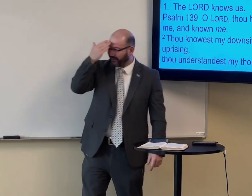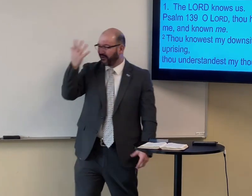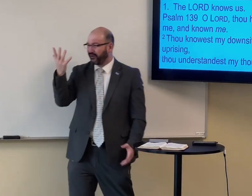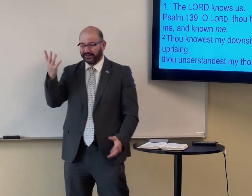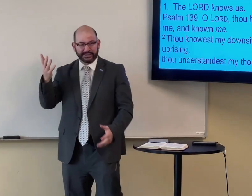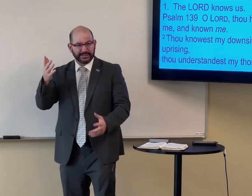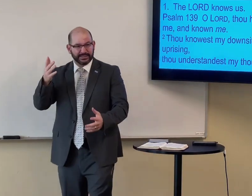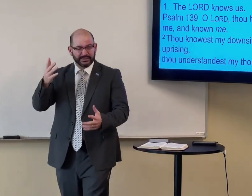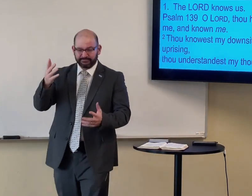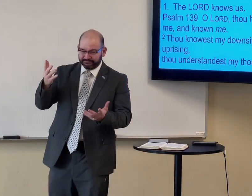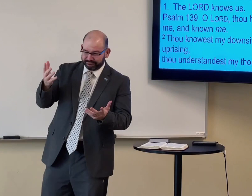You know,